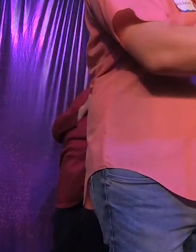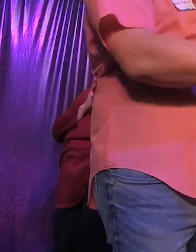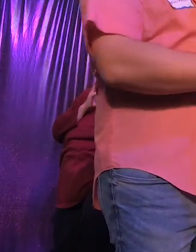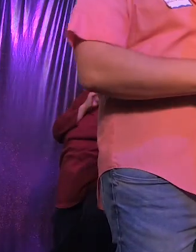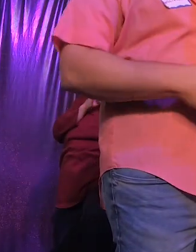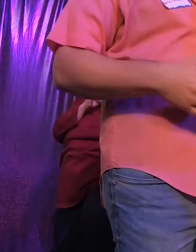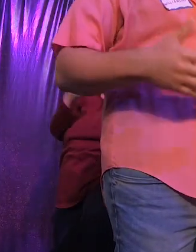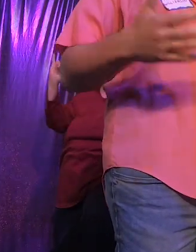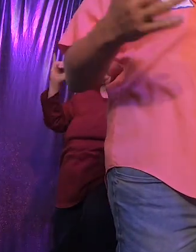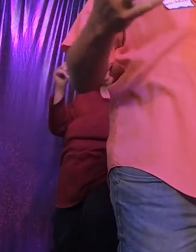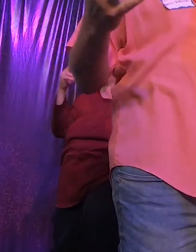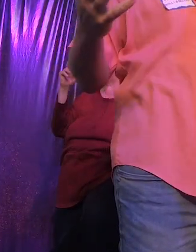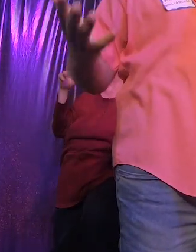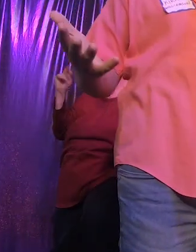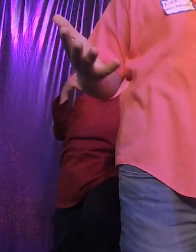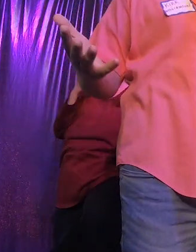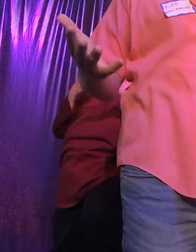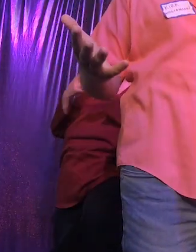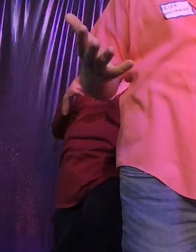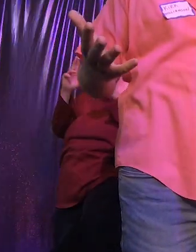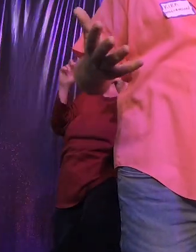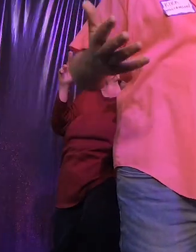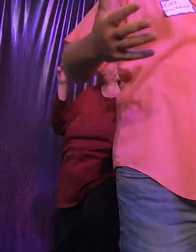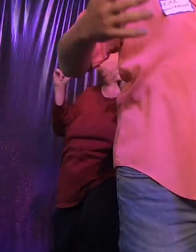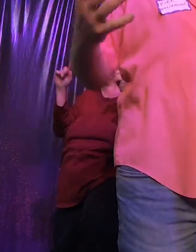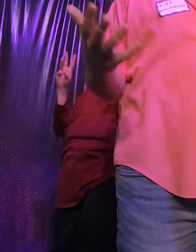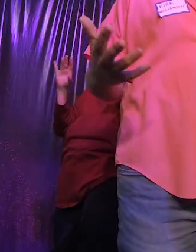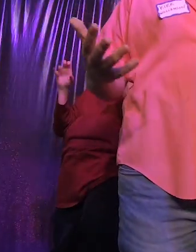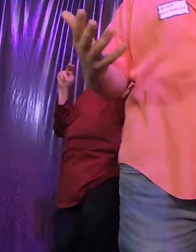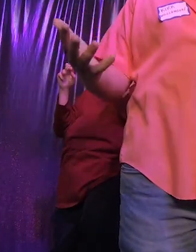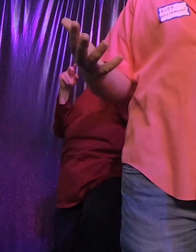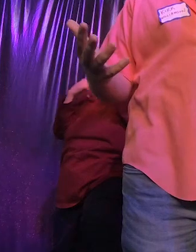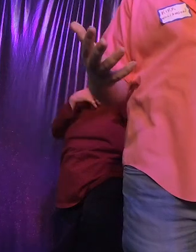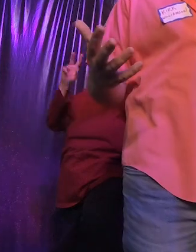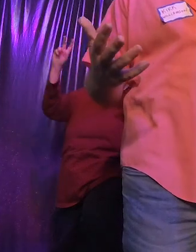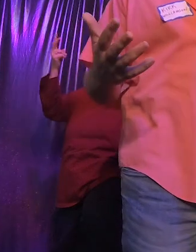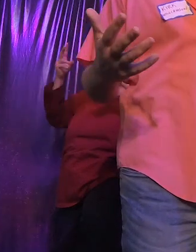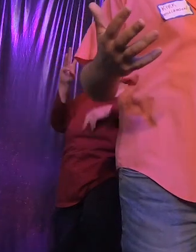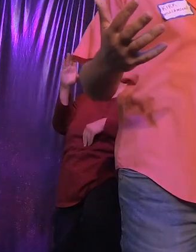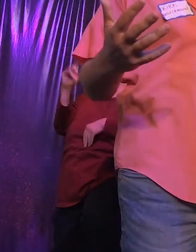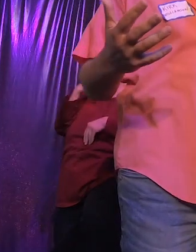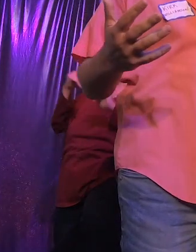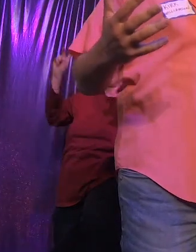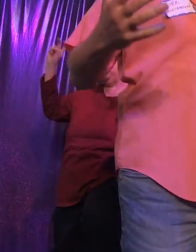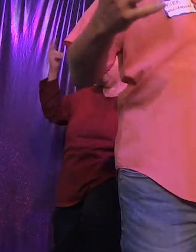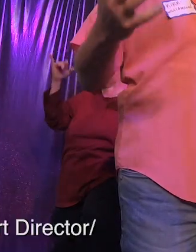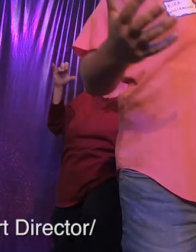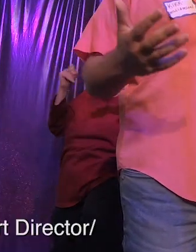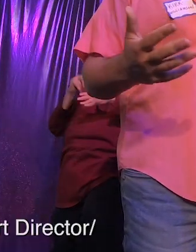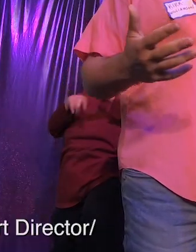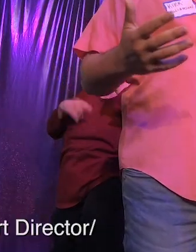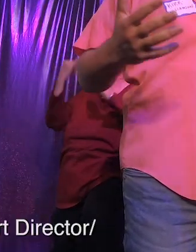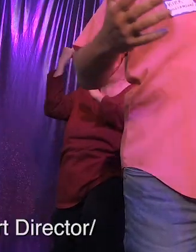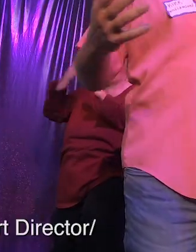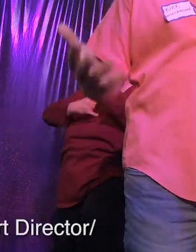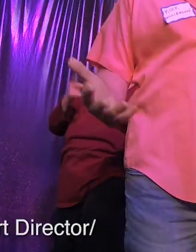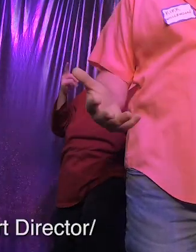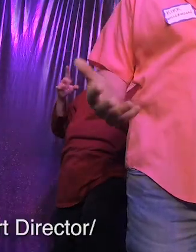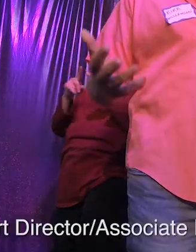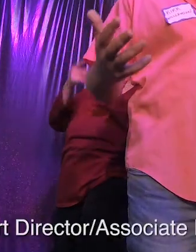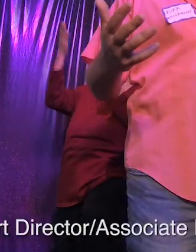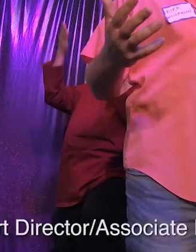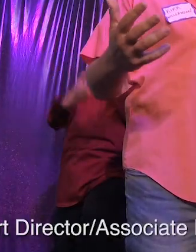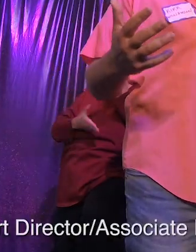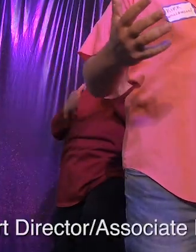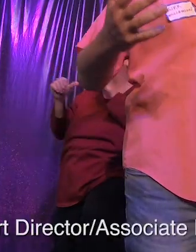As Sharon explained, my name is Kirk Williamson, and my title at Windy City Times is art director